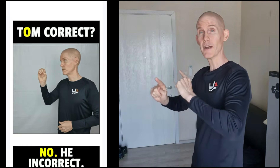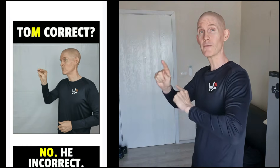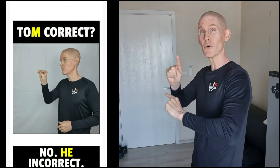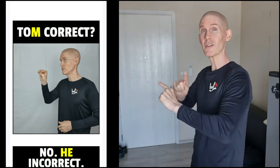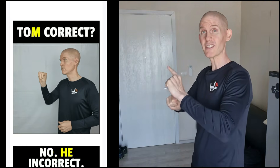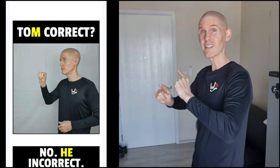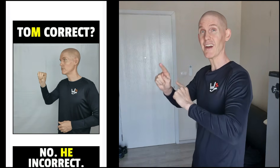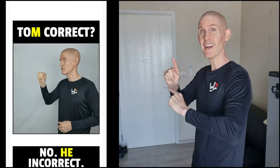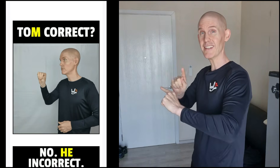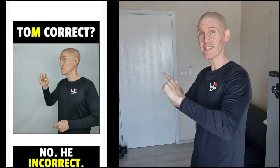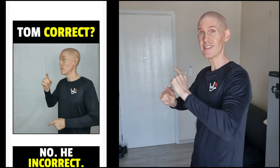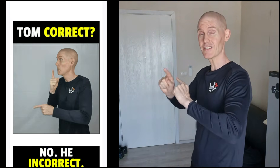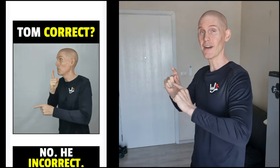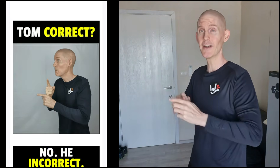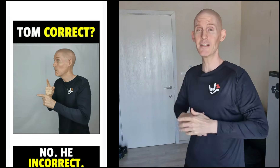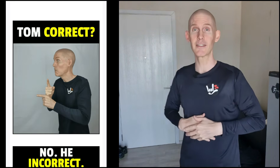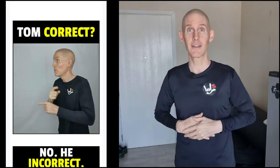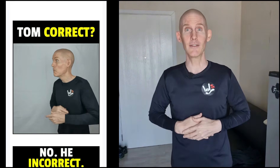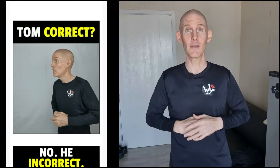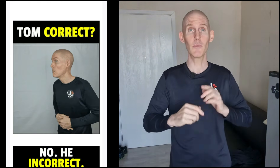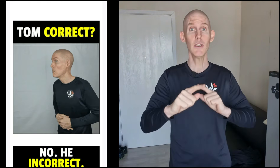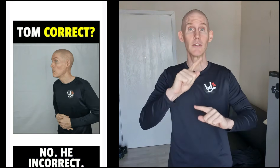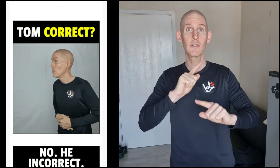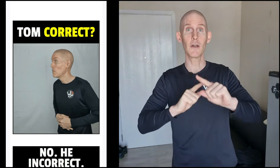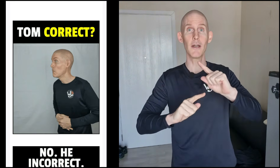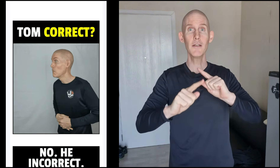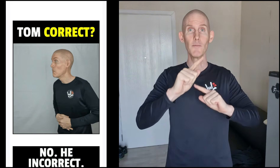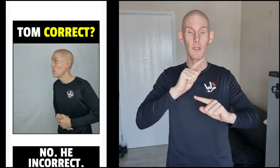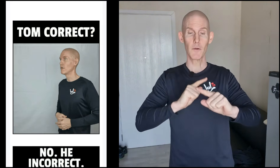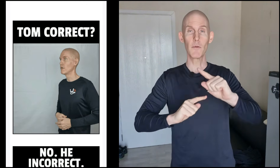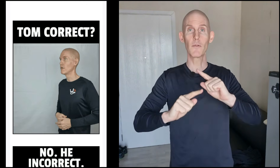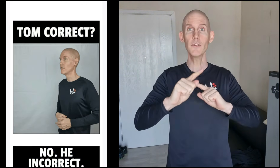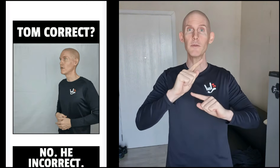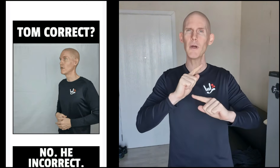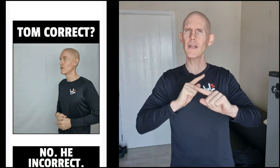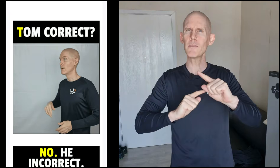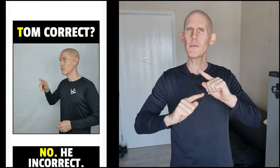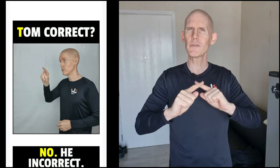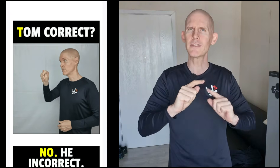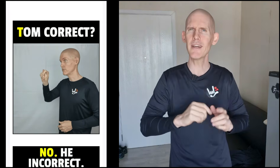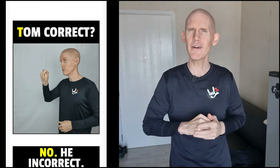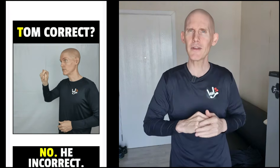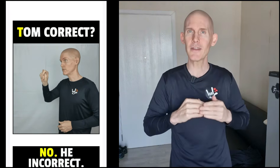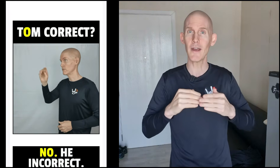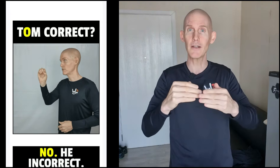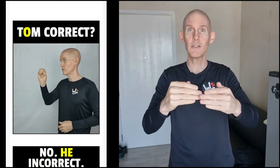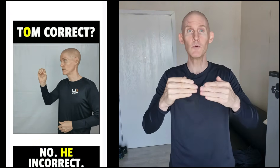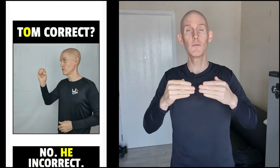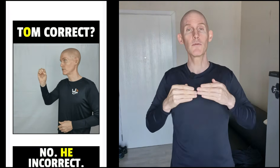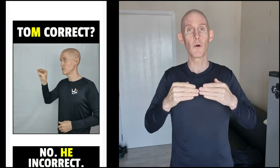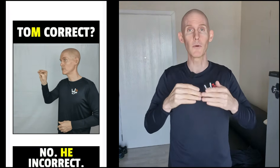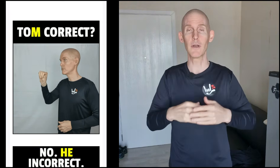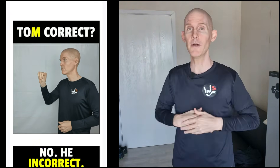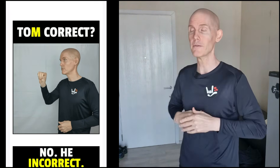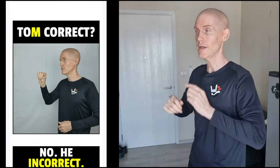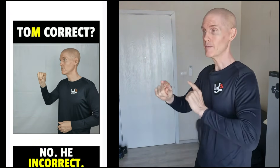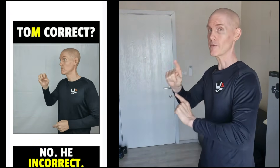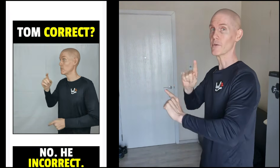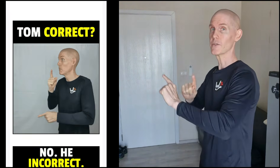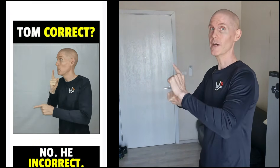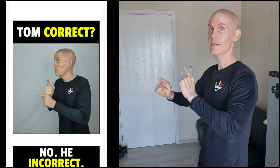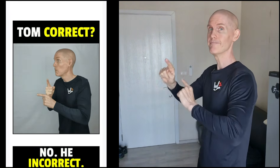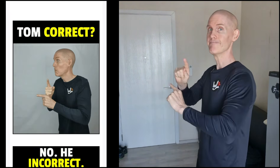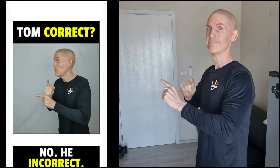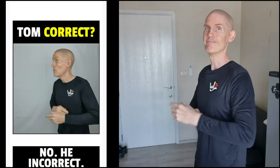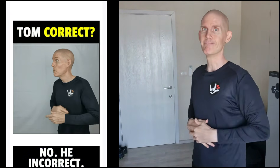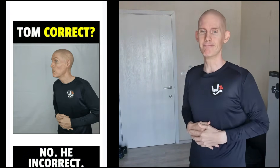doing the sign for sign as in sign, to sign something, sign. From the front, you might not be able to tell that they're actually moving forward and out. From